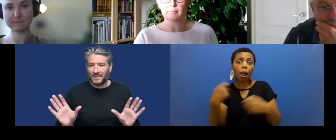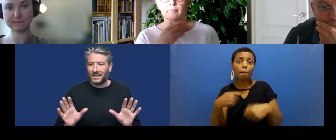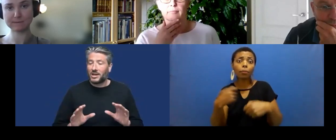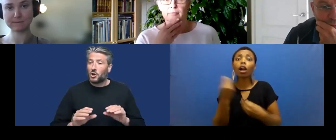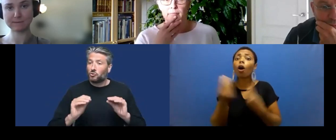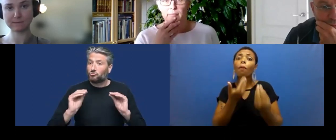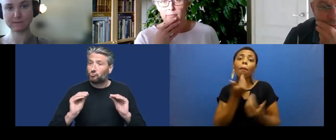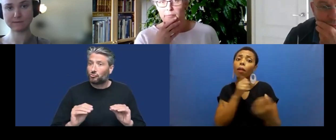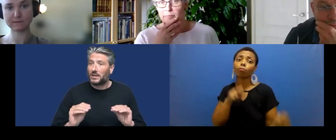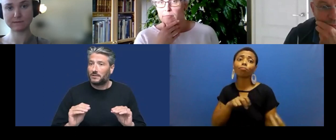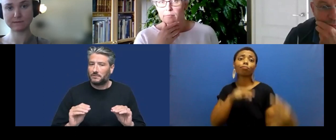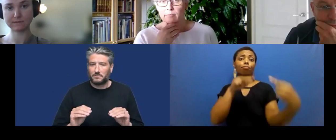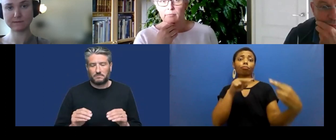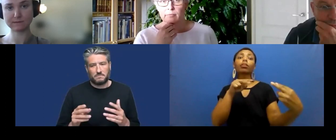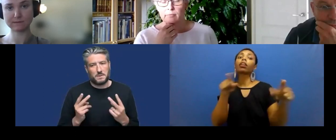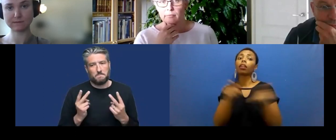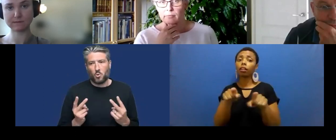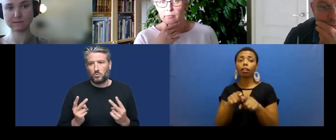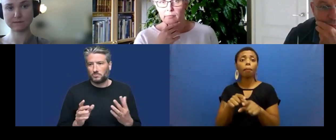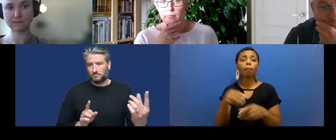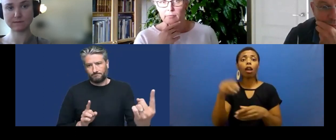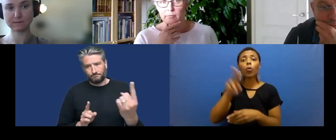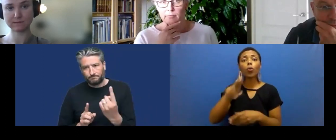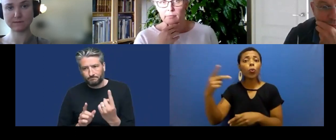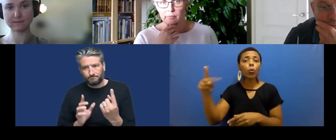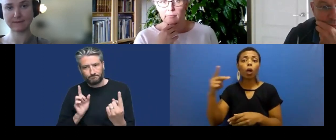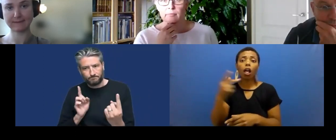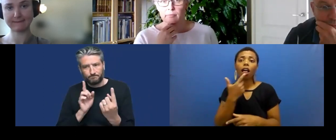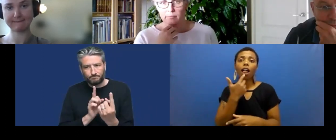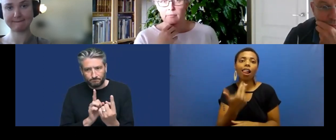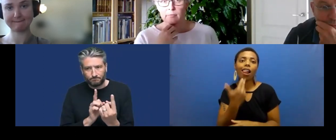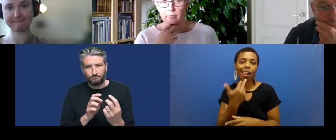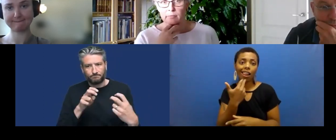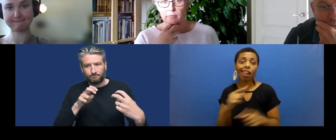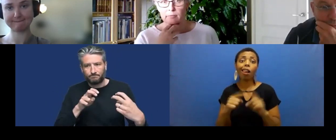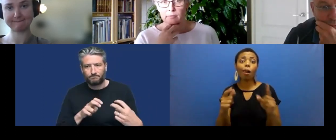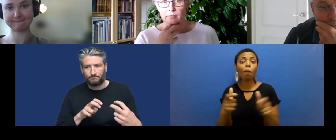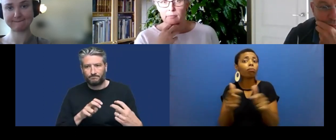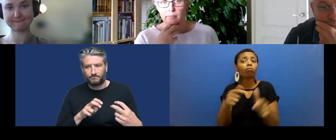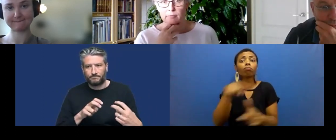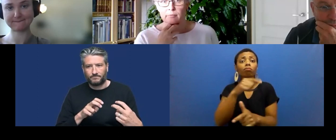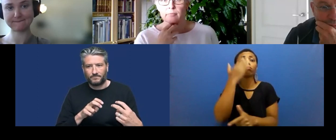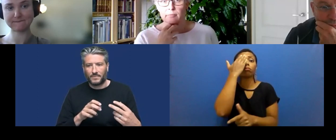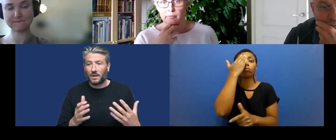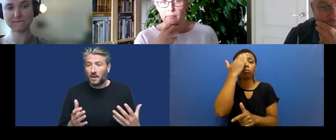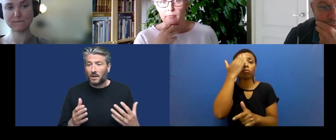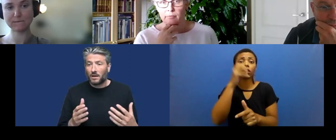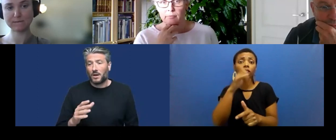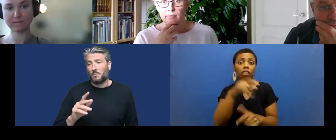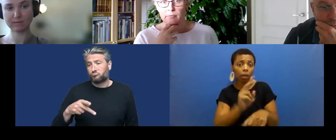language, something that they already know. You have to build on what they already know. So if it's protactile, they know. If